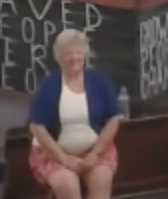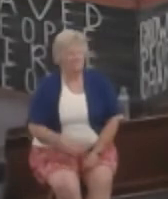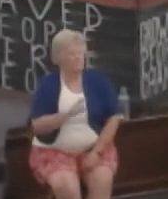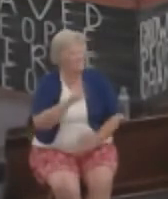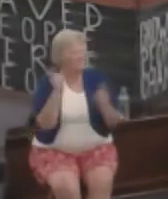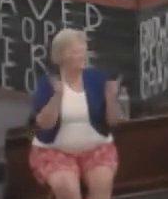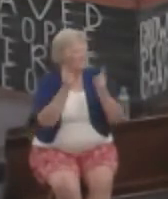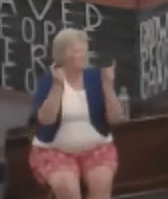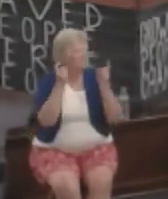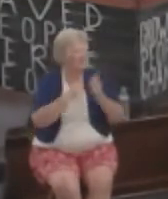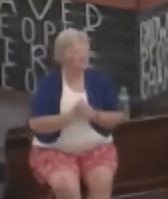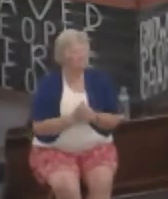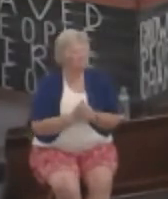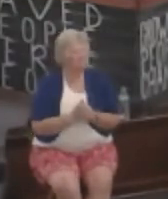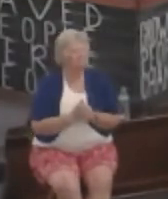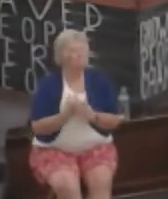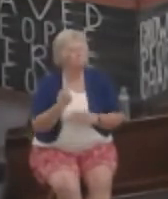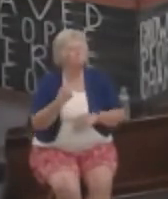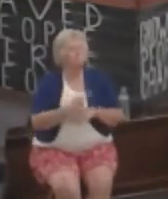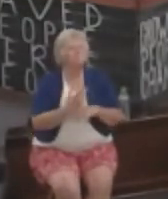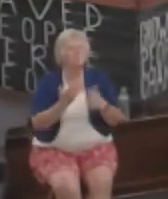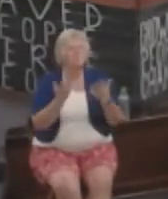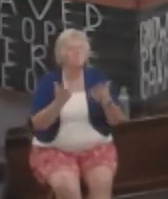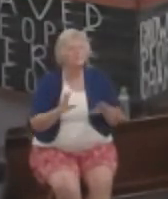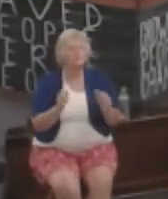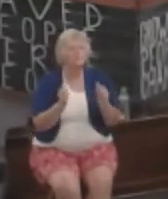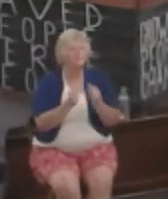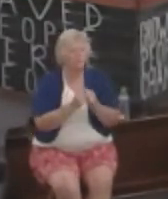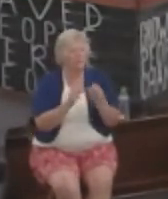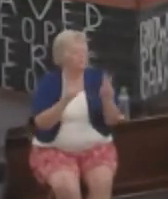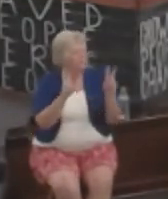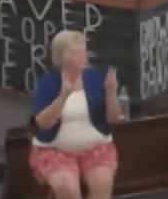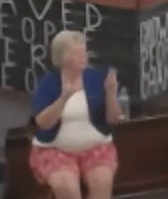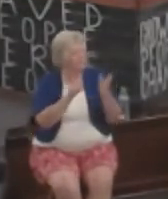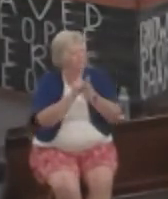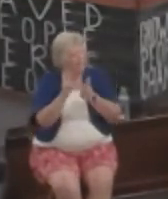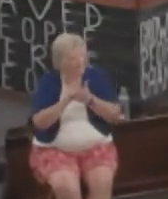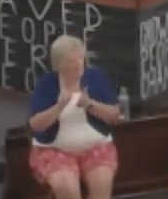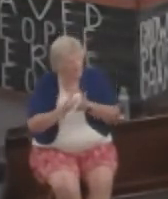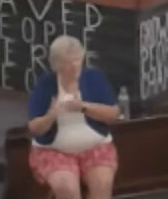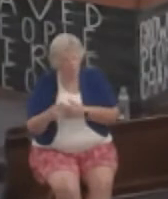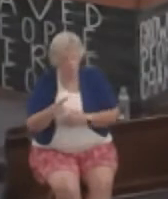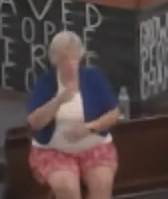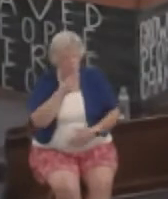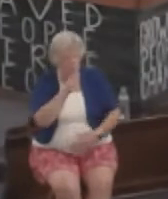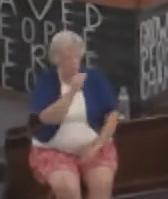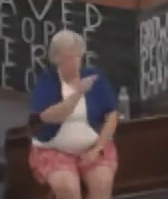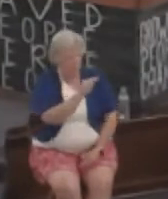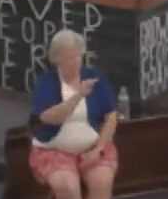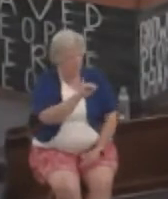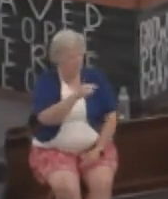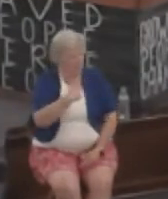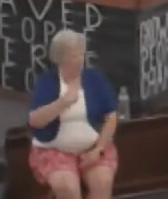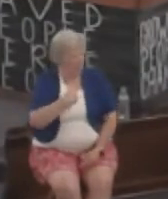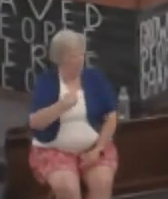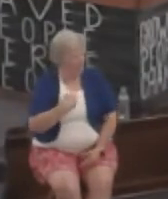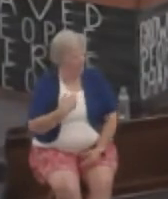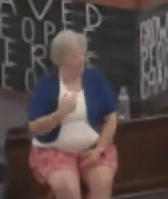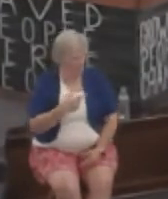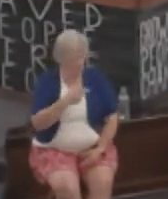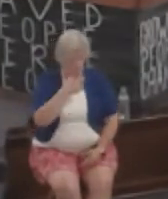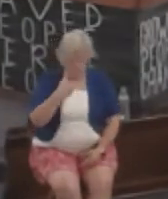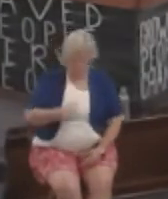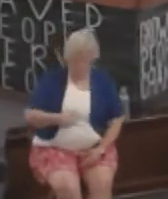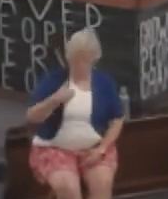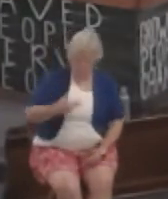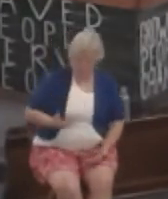So today I want to finish up the series on Who Am I? The eternal question of who really